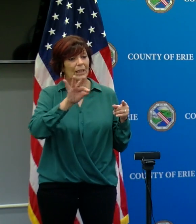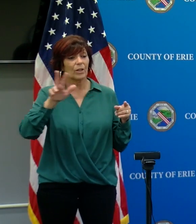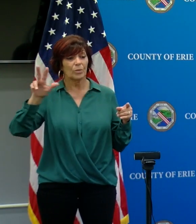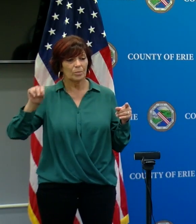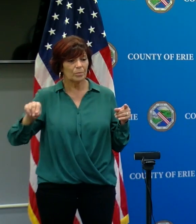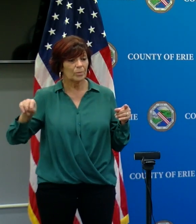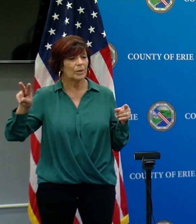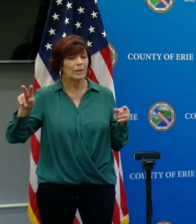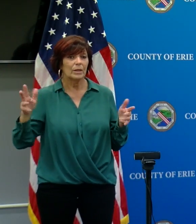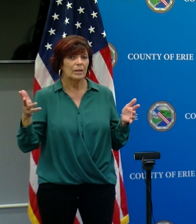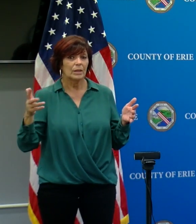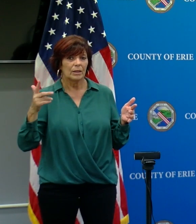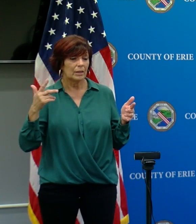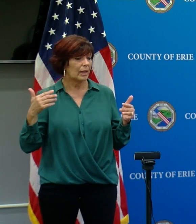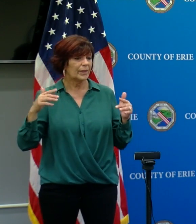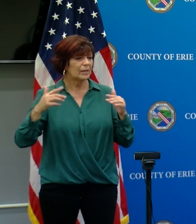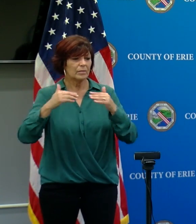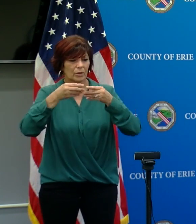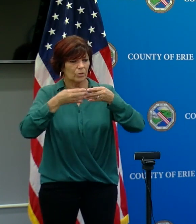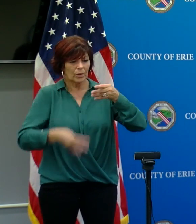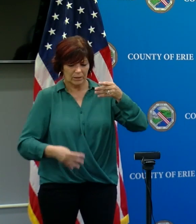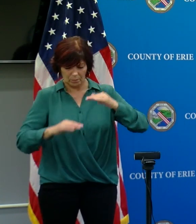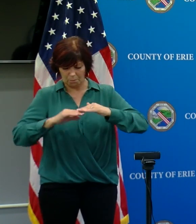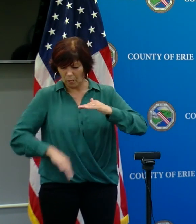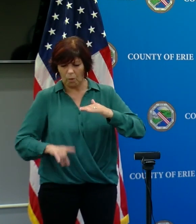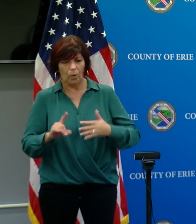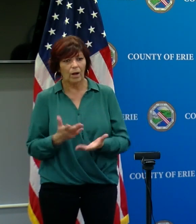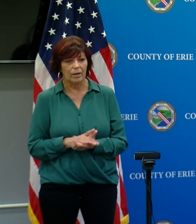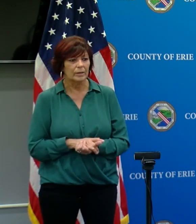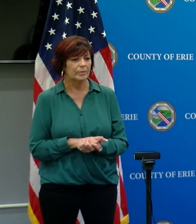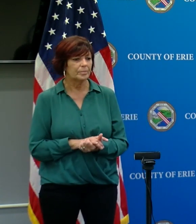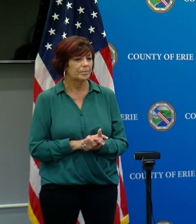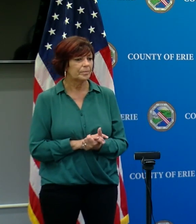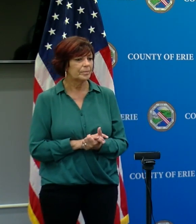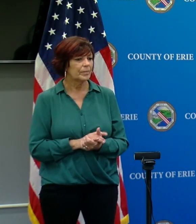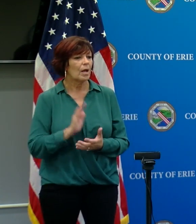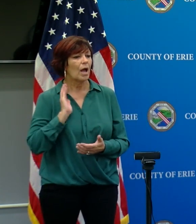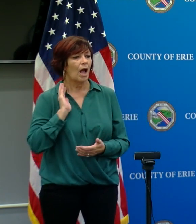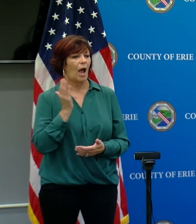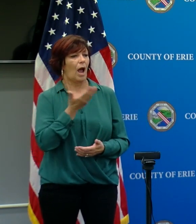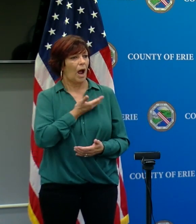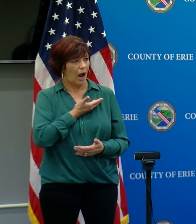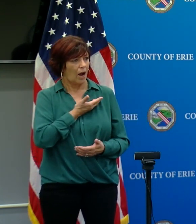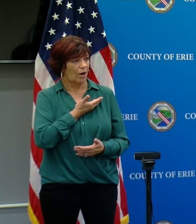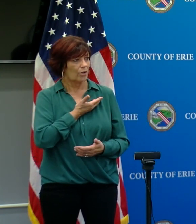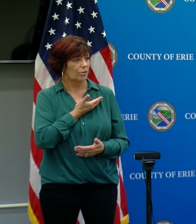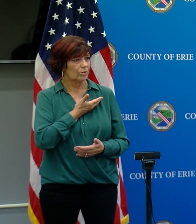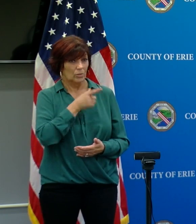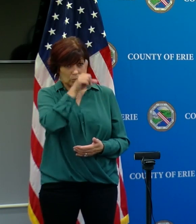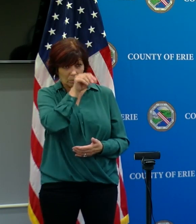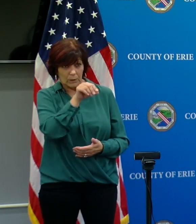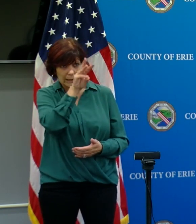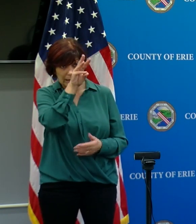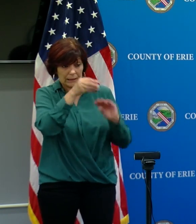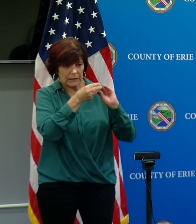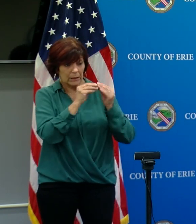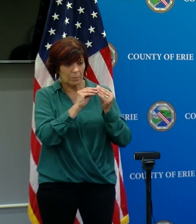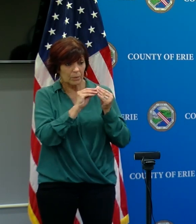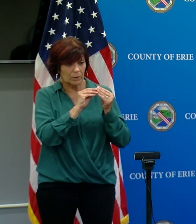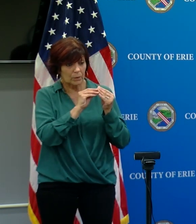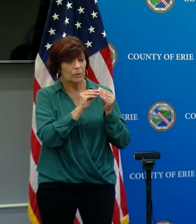Bills talk, also a hot topic with the Erie County Executive this afternoon. 7 Eyewitness News senior reporter Eileen Buckley explains what the